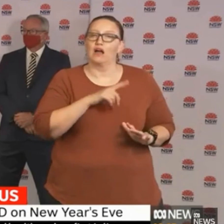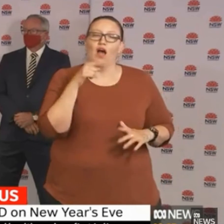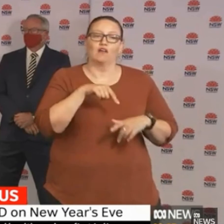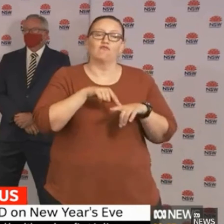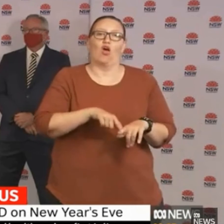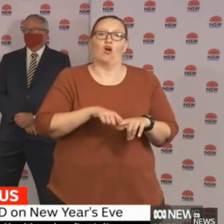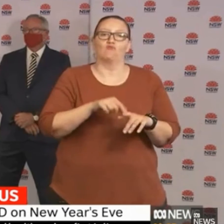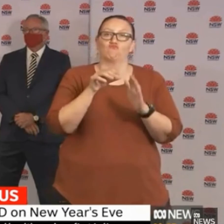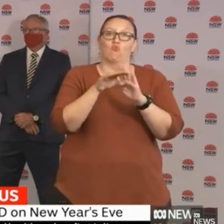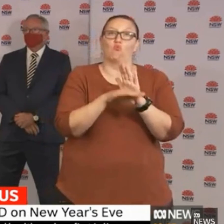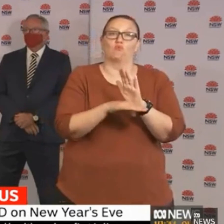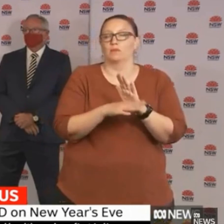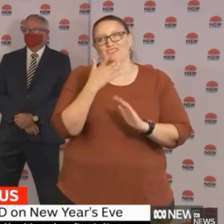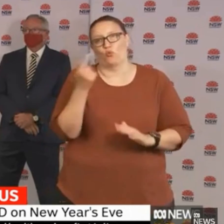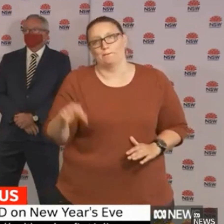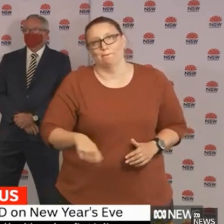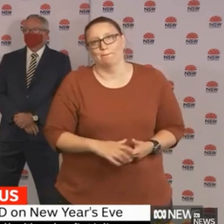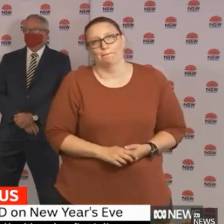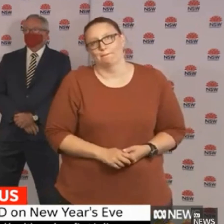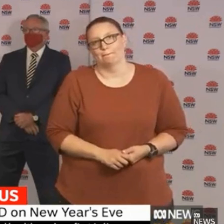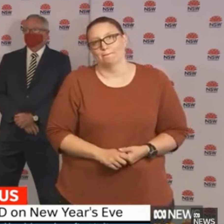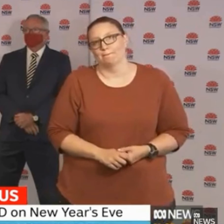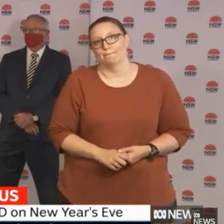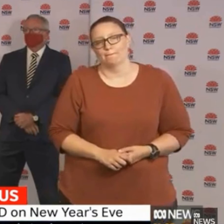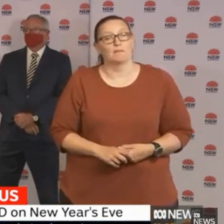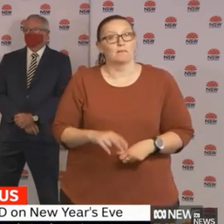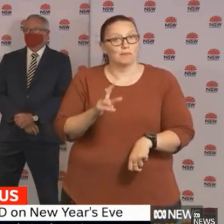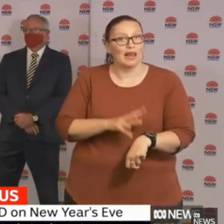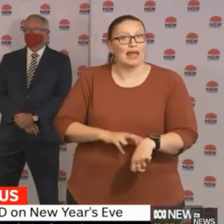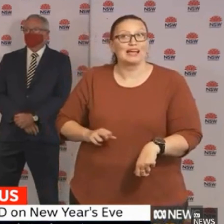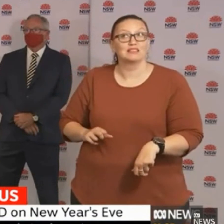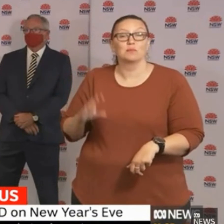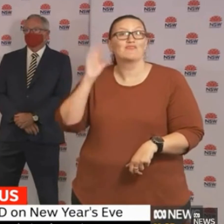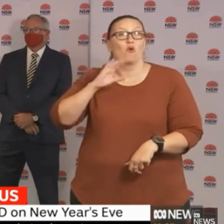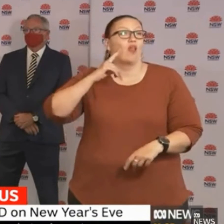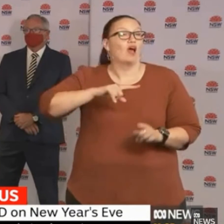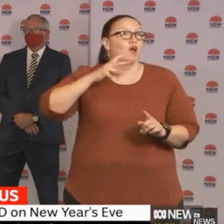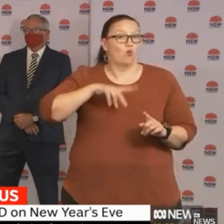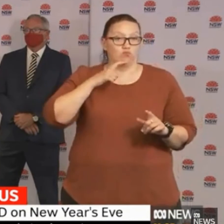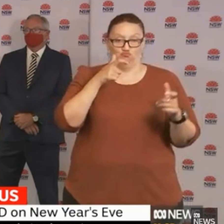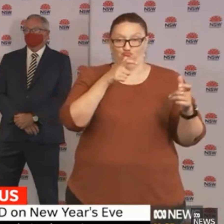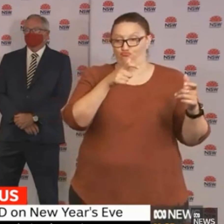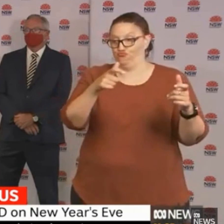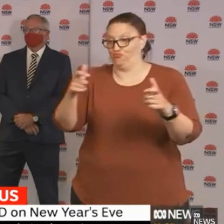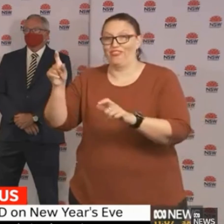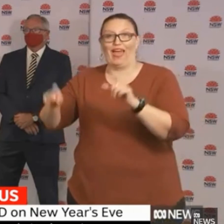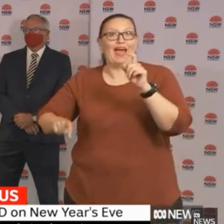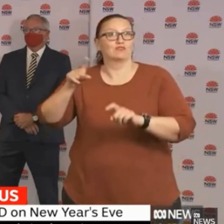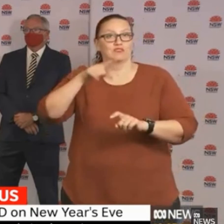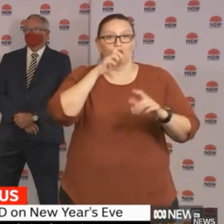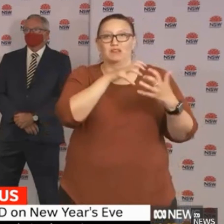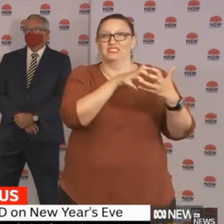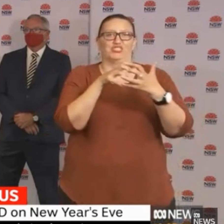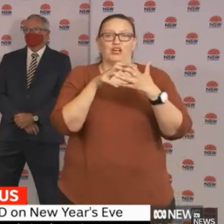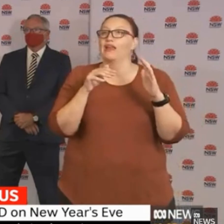turn up, because police will be out in force, and rather than have to police thousands of people on the foreshores, we will be asking police to have